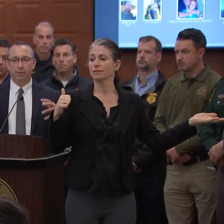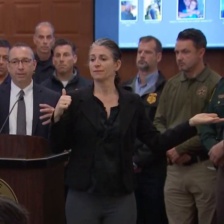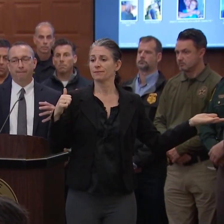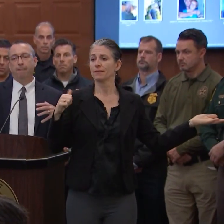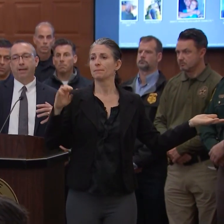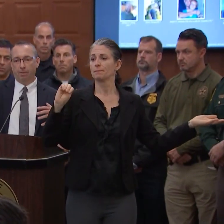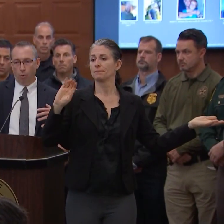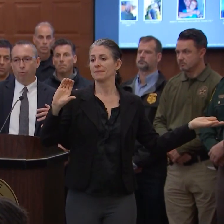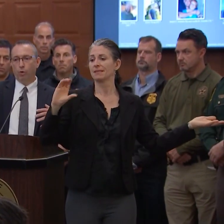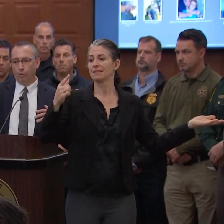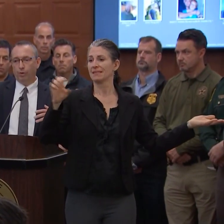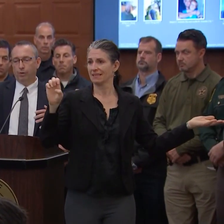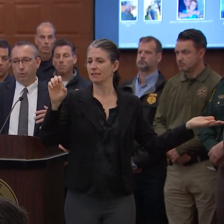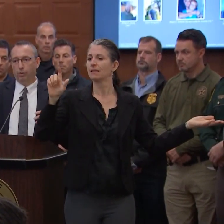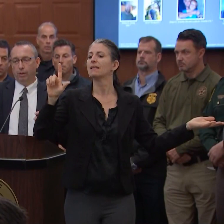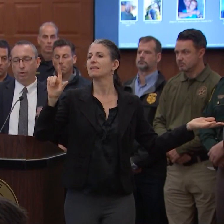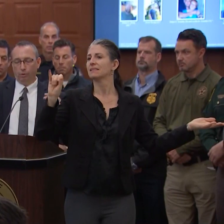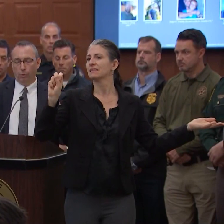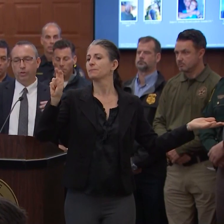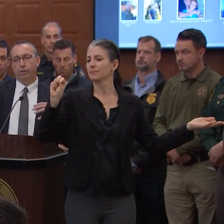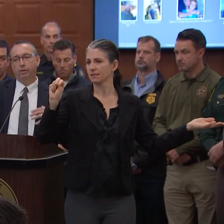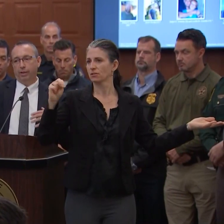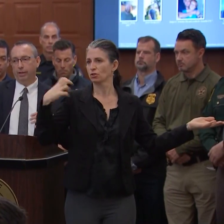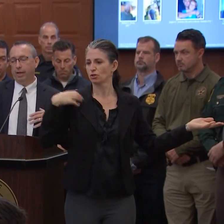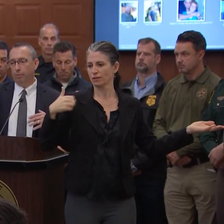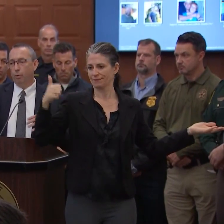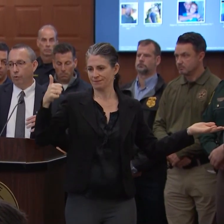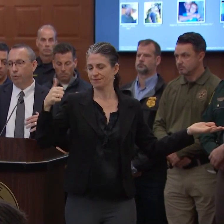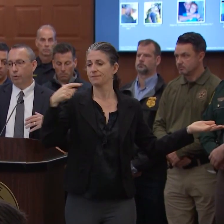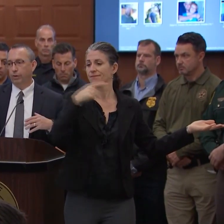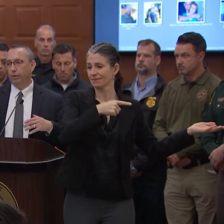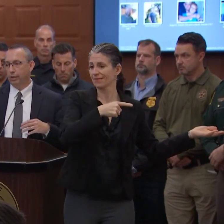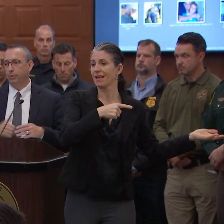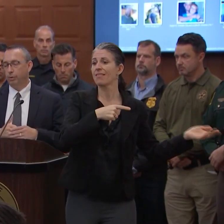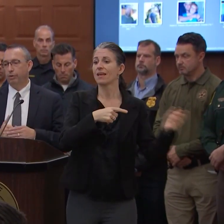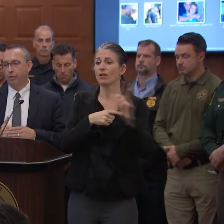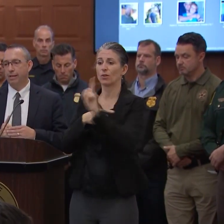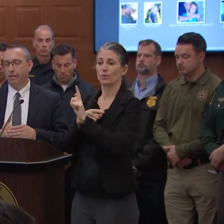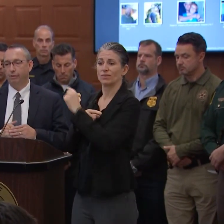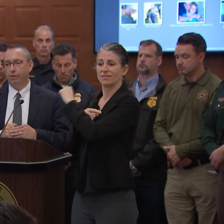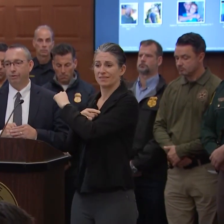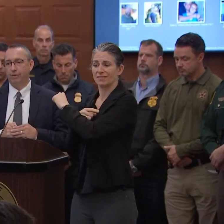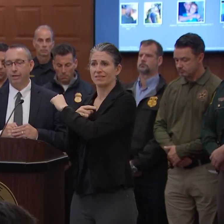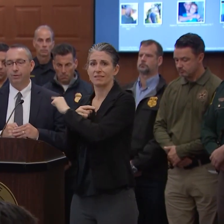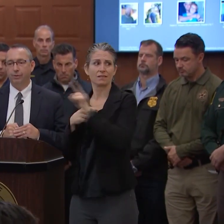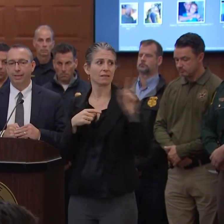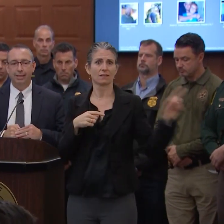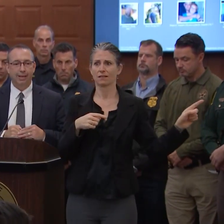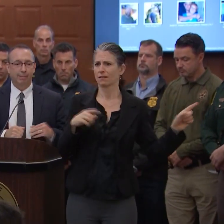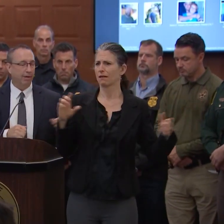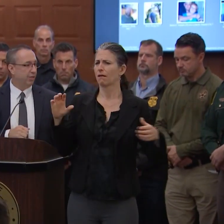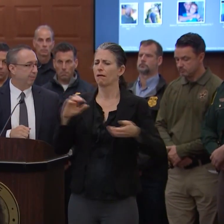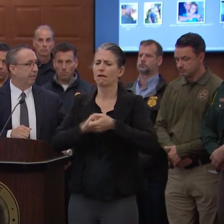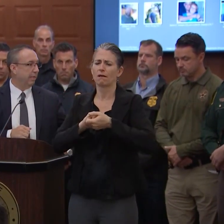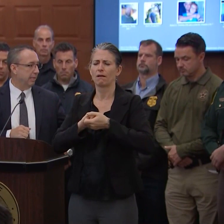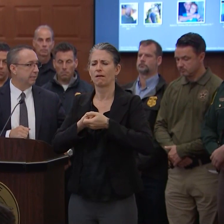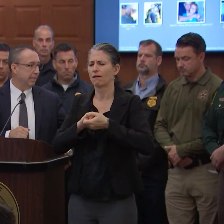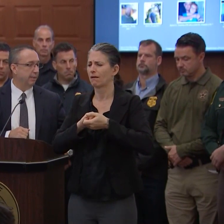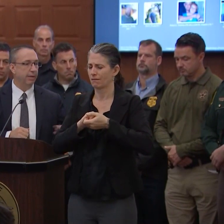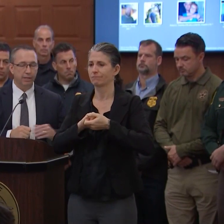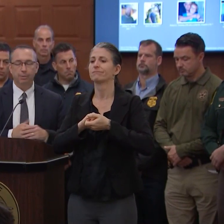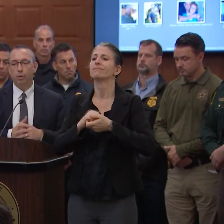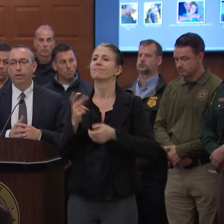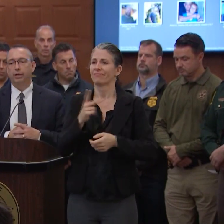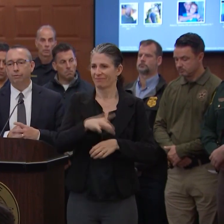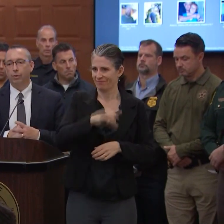on Lisbon, it kind of morphed over or Lewiston, and it kind of morphed over to Lisbon with the finding of the vehicle. But Chief McGee and his